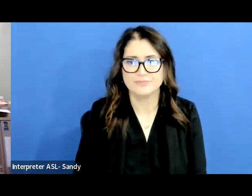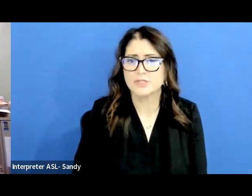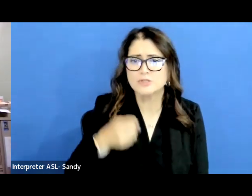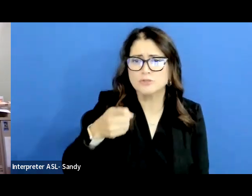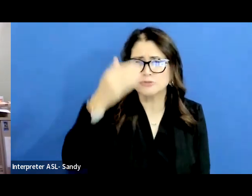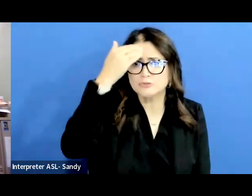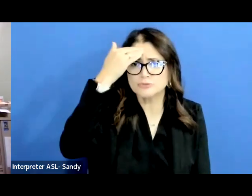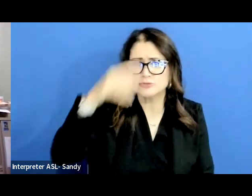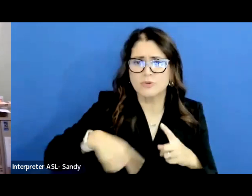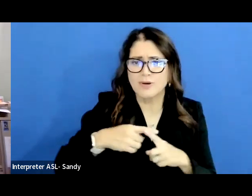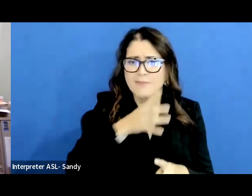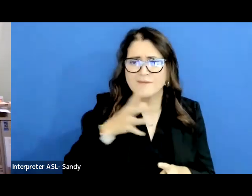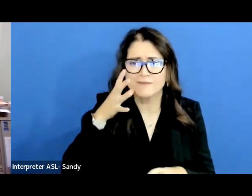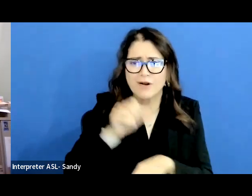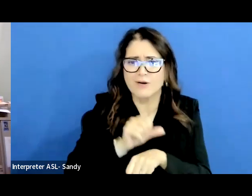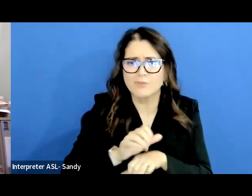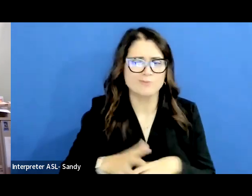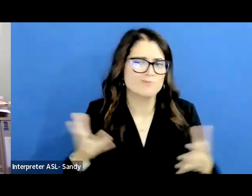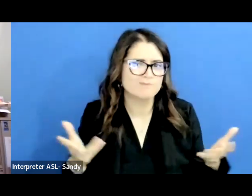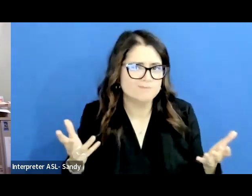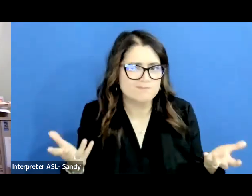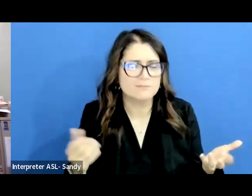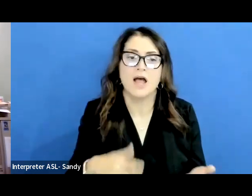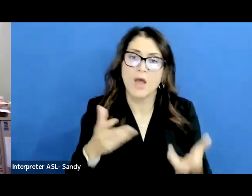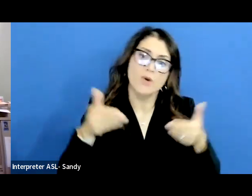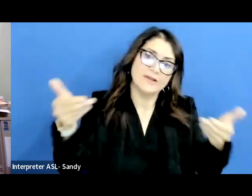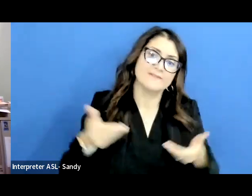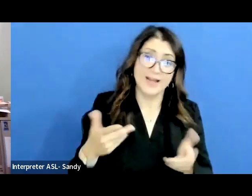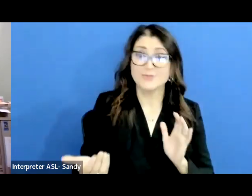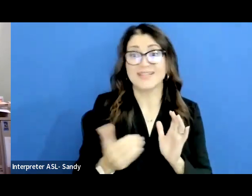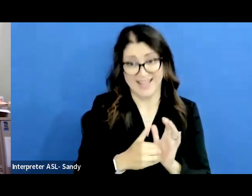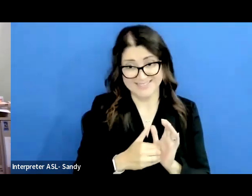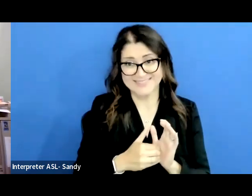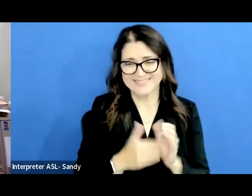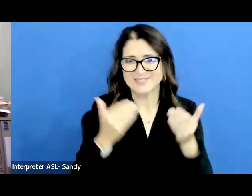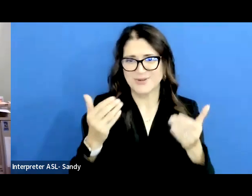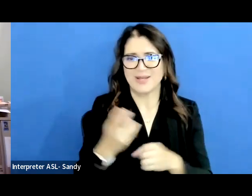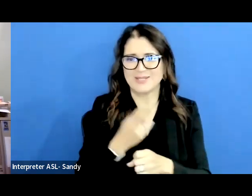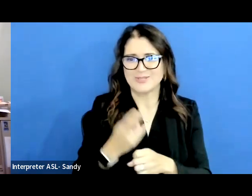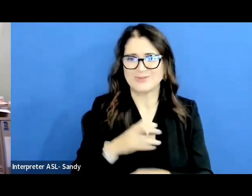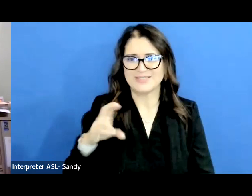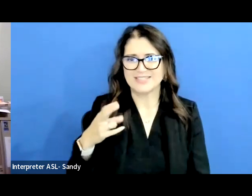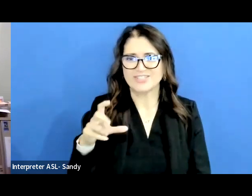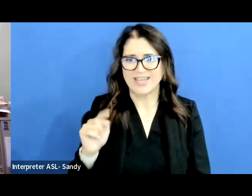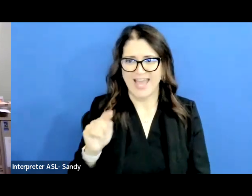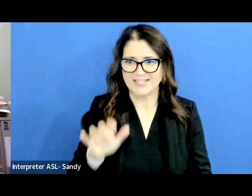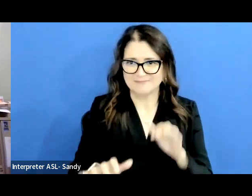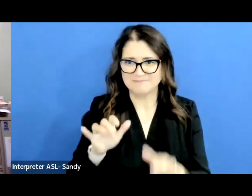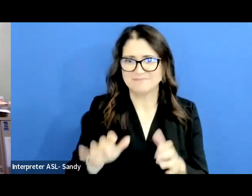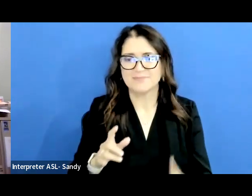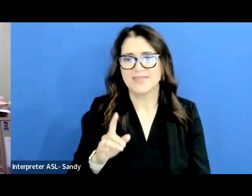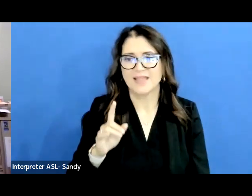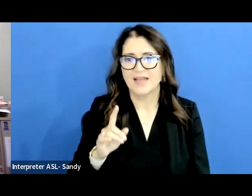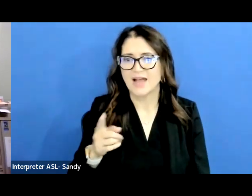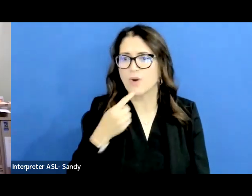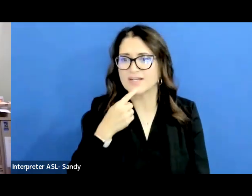farm workers? So I'd like to invite you again to utilize the chat feature. I just want to say that Gabe says